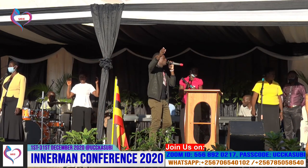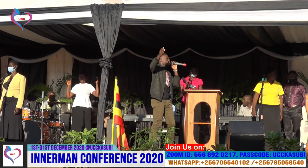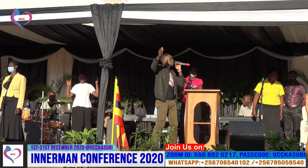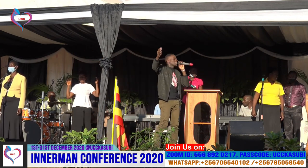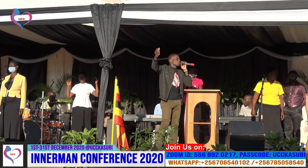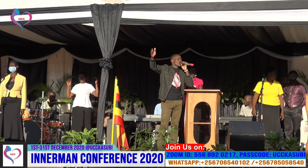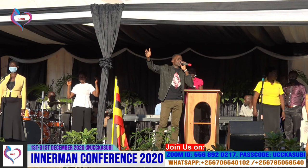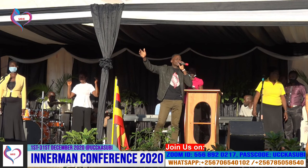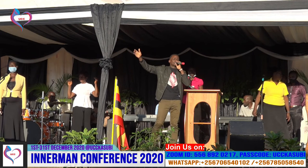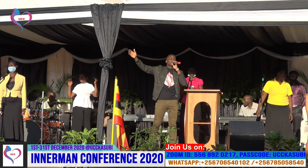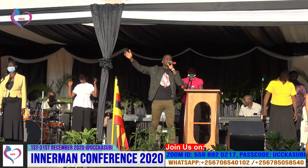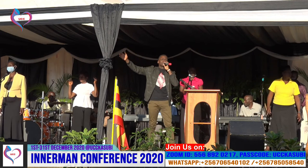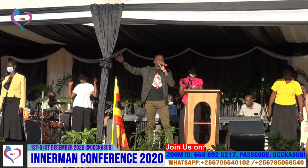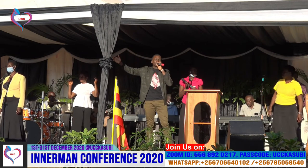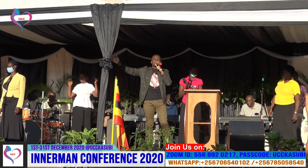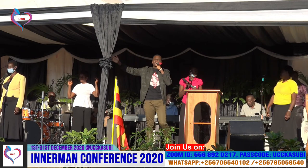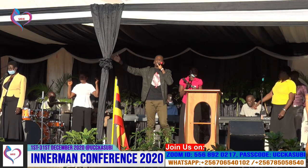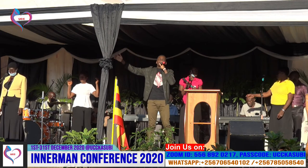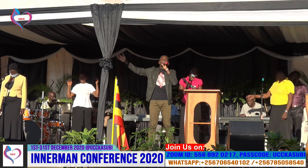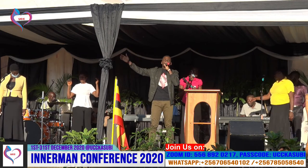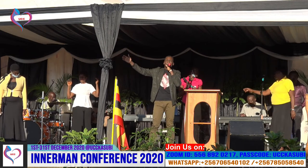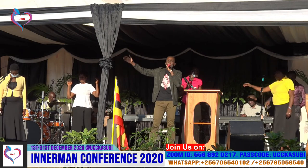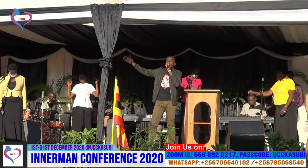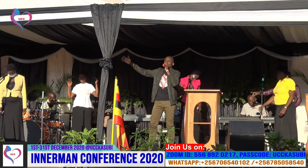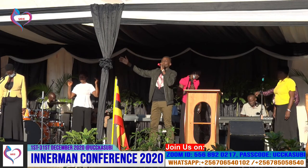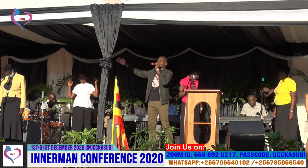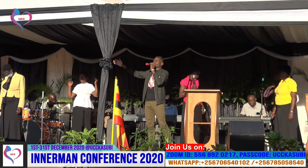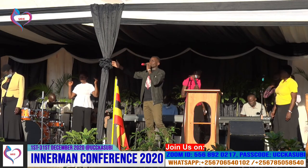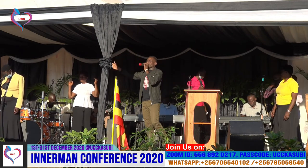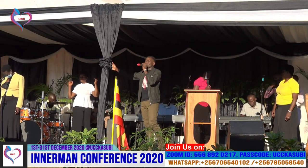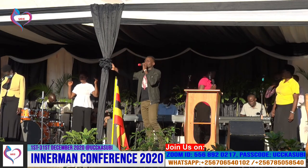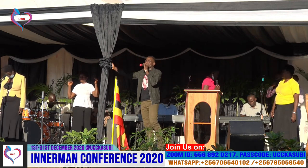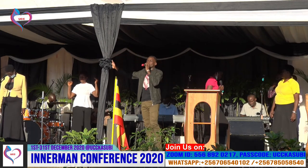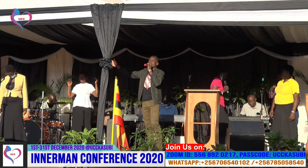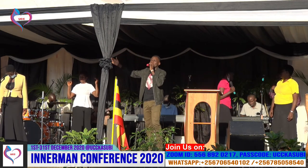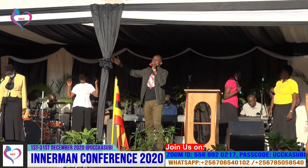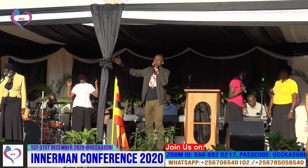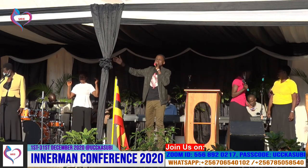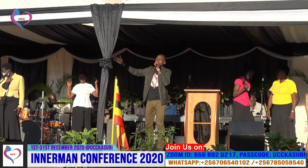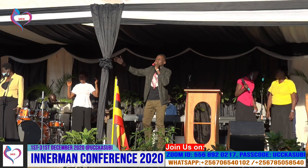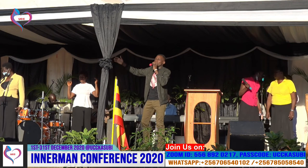It is you that I want. Gwewe kasobola okunyamba mukama.